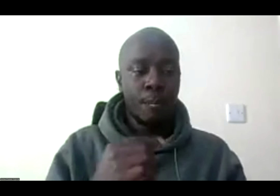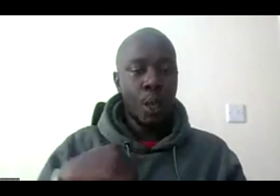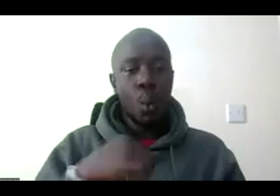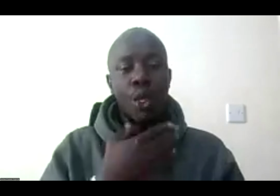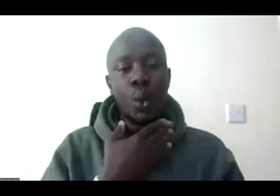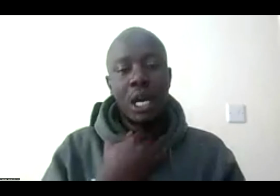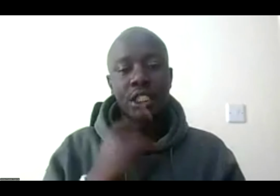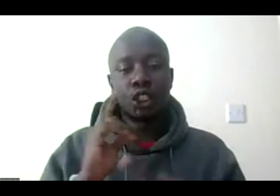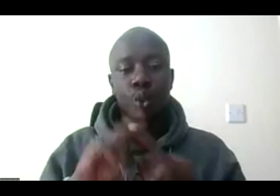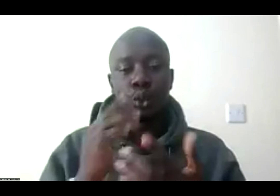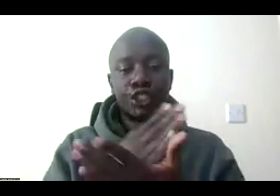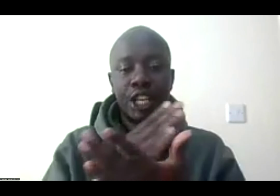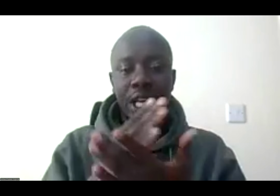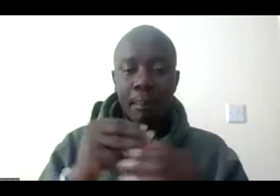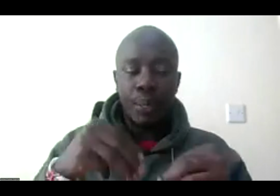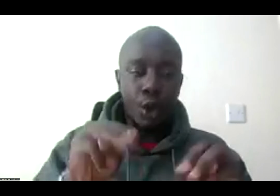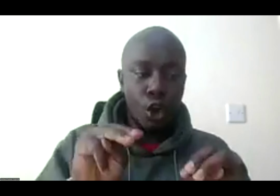they are positioning or they are aiming to do so.